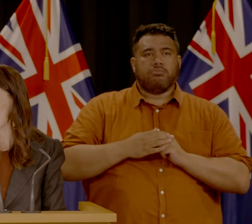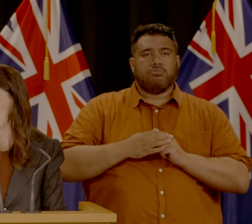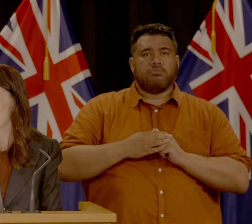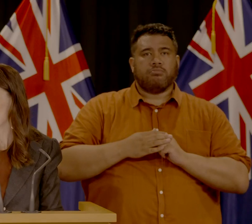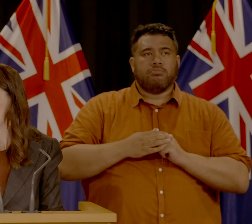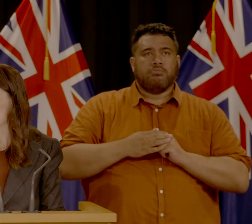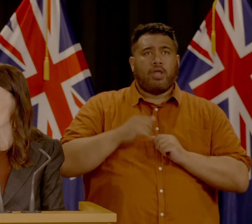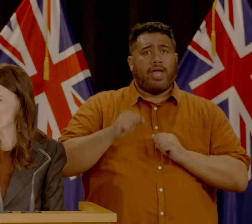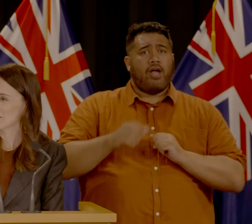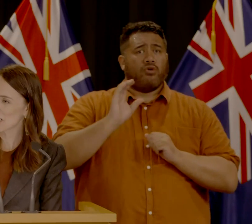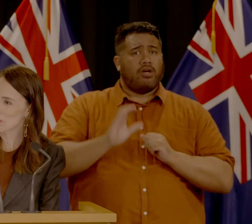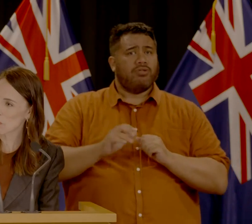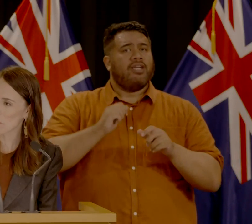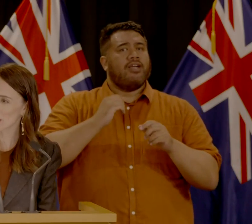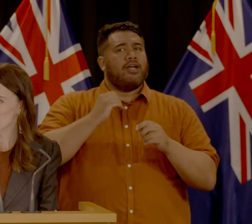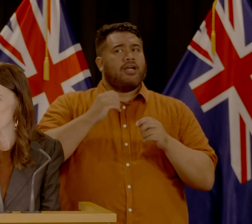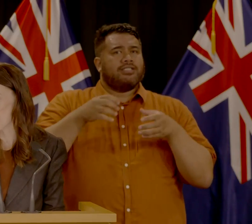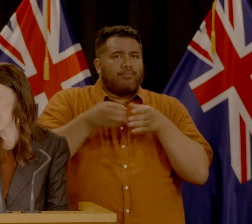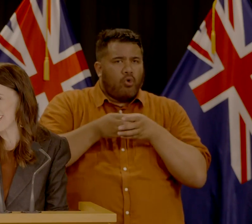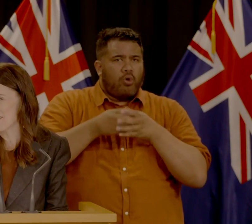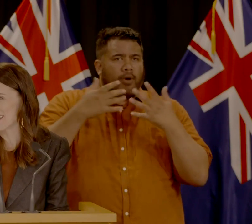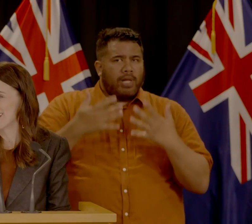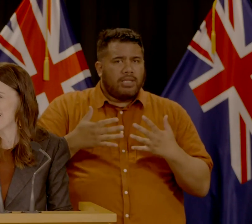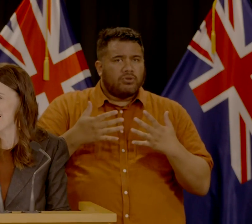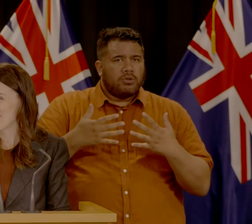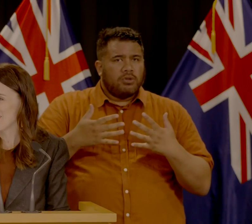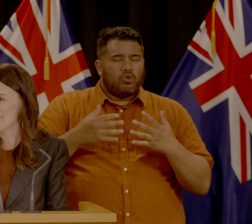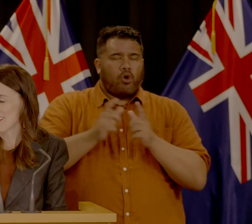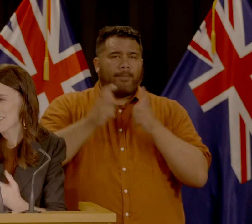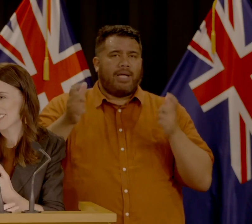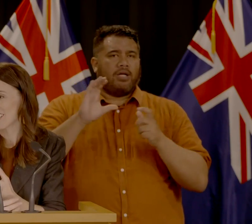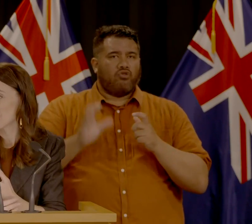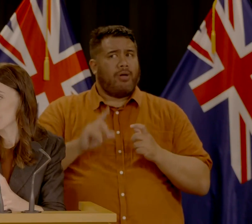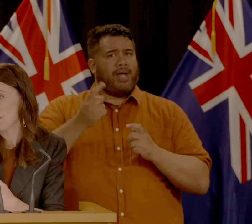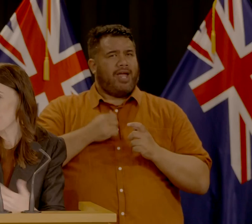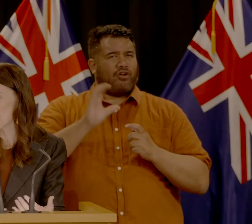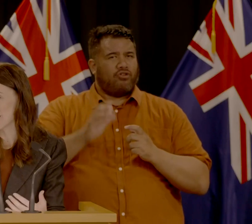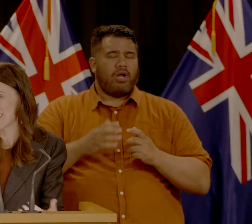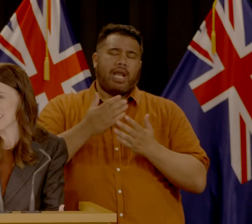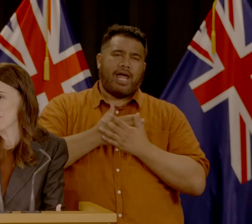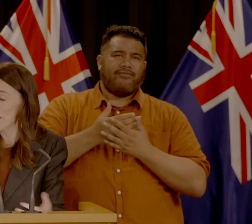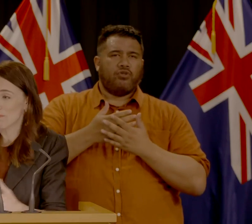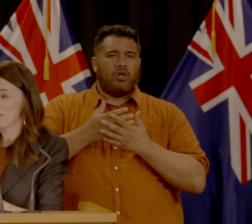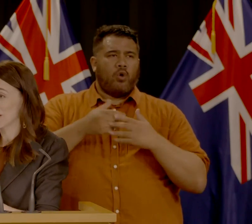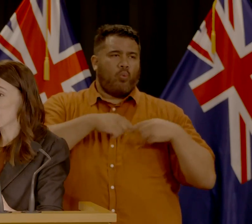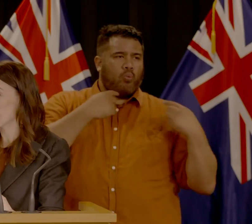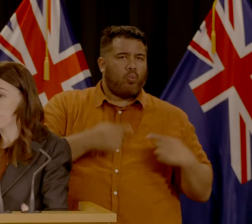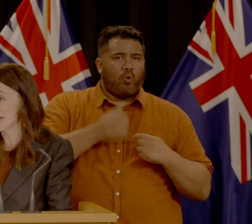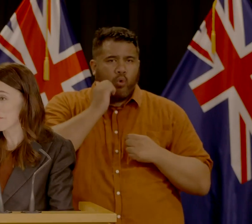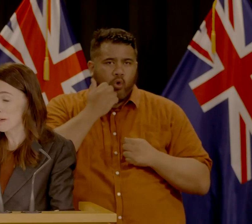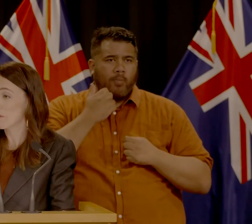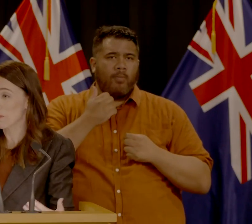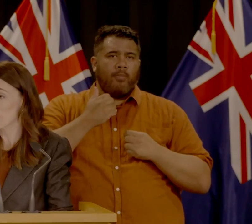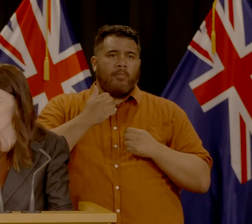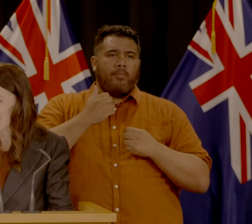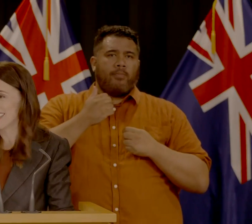be a country that has a relatively small population, but we're a country who loves to show our hospitality by